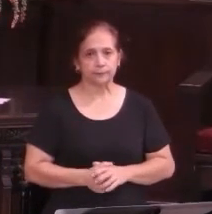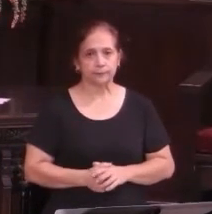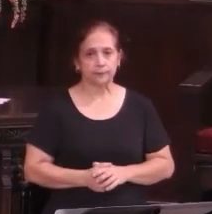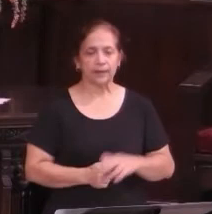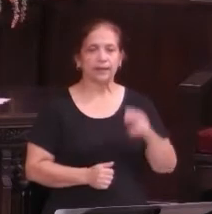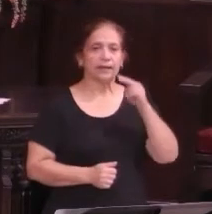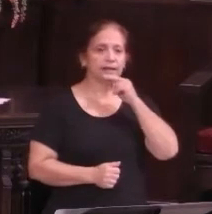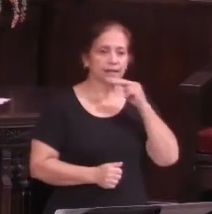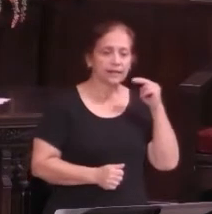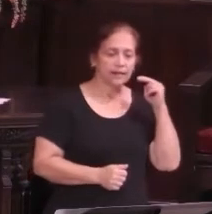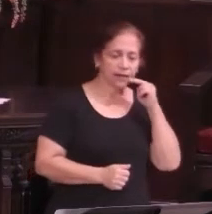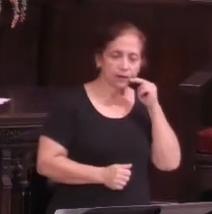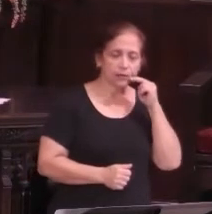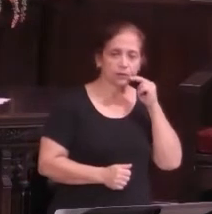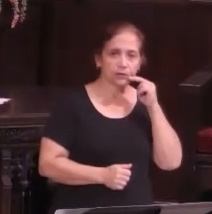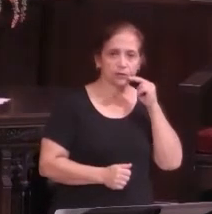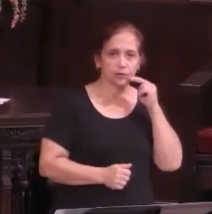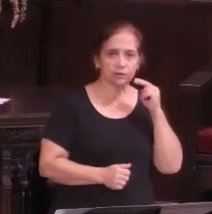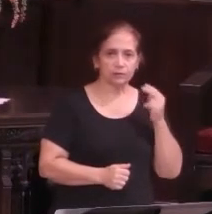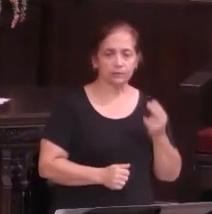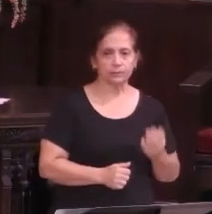The nouns,